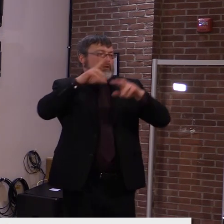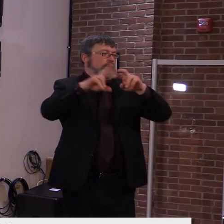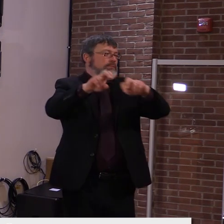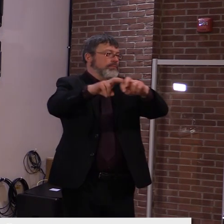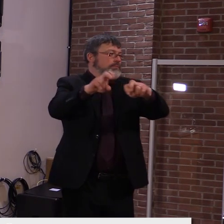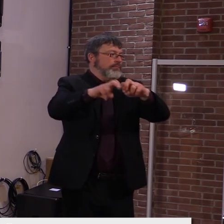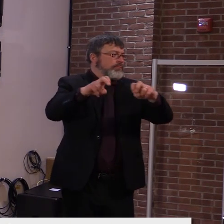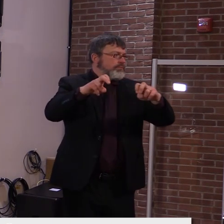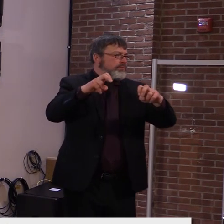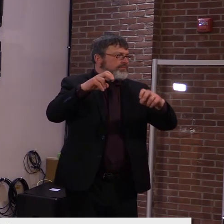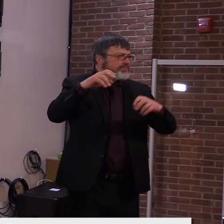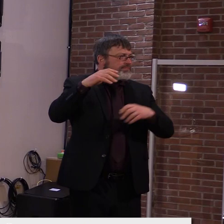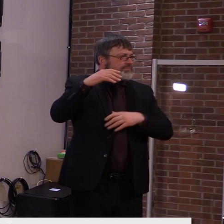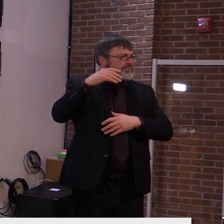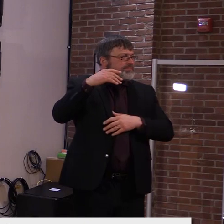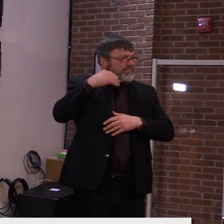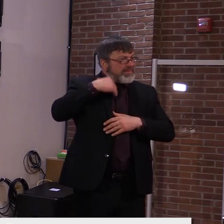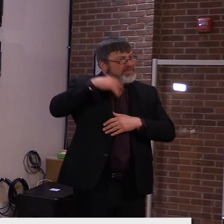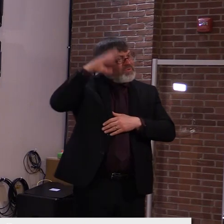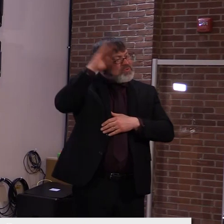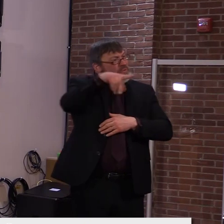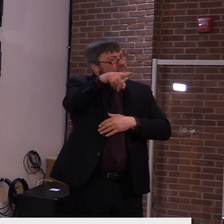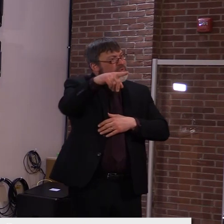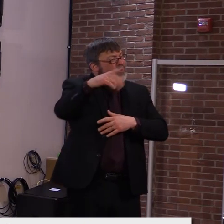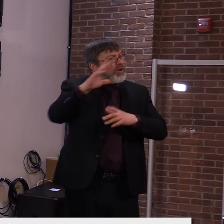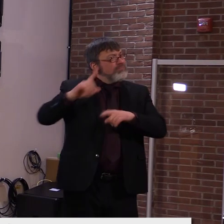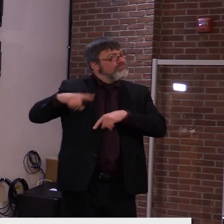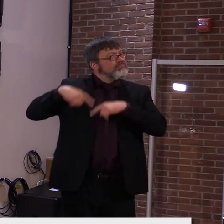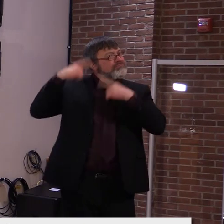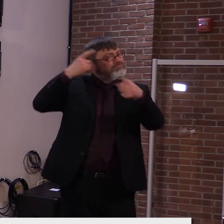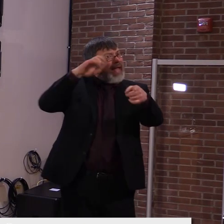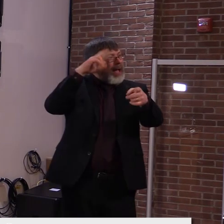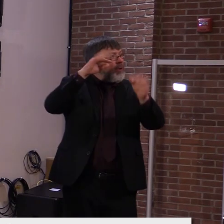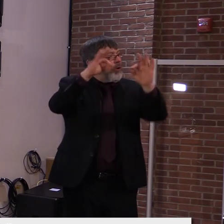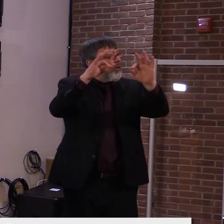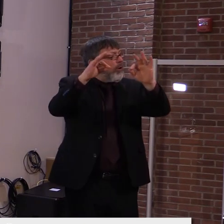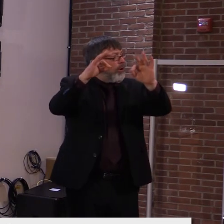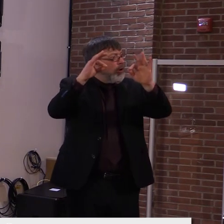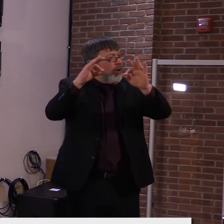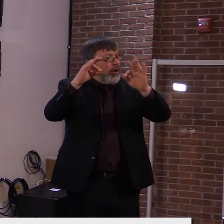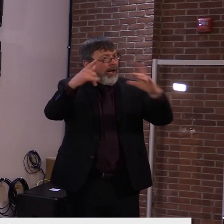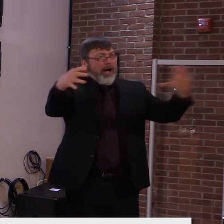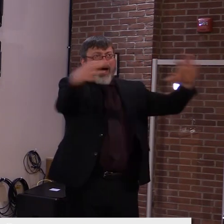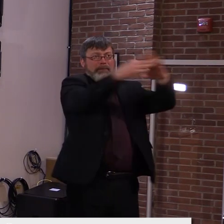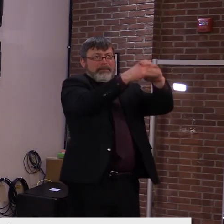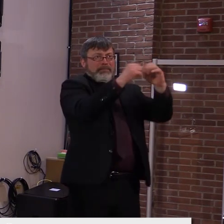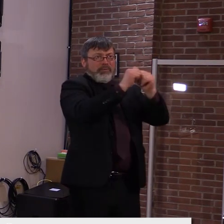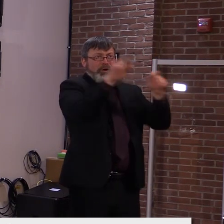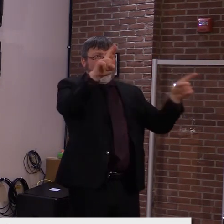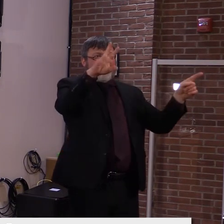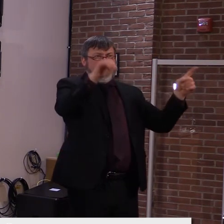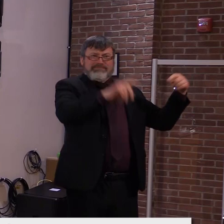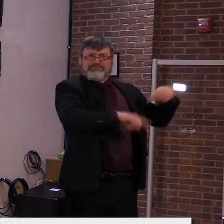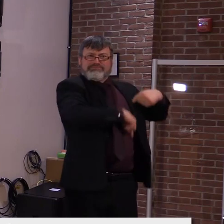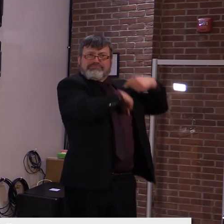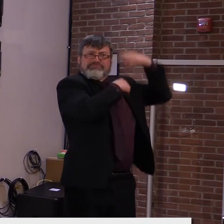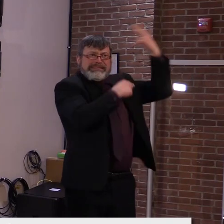Fairgrounds with the UVMMC running of the vaccine clinics that are run through the